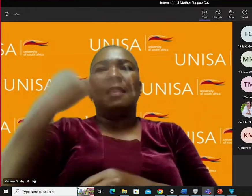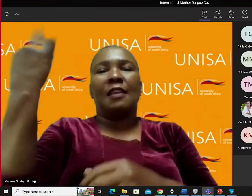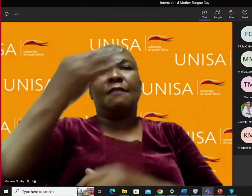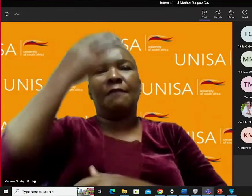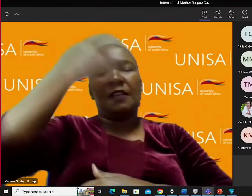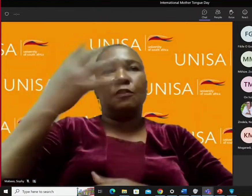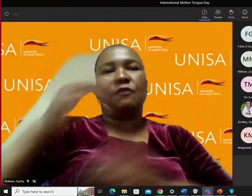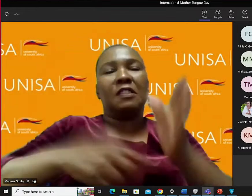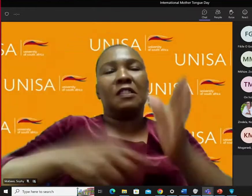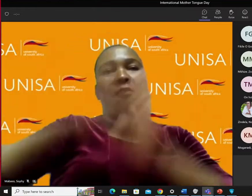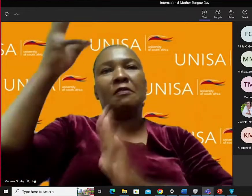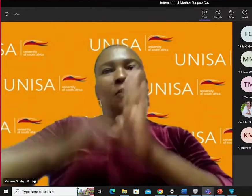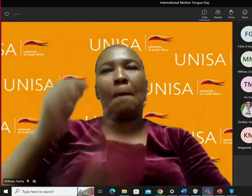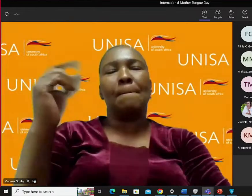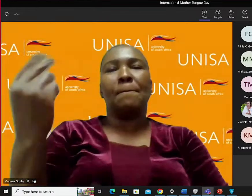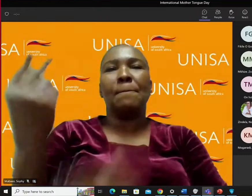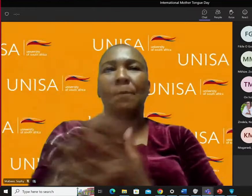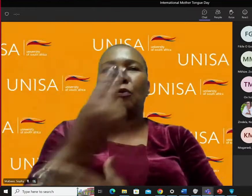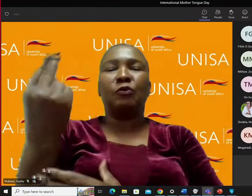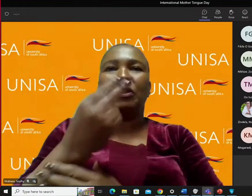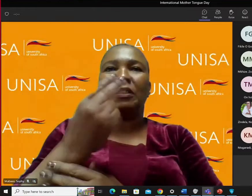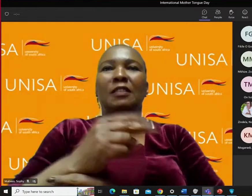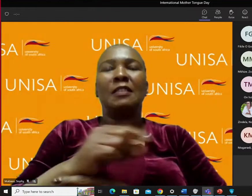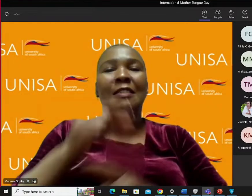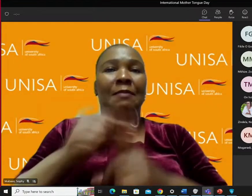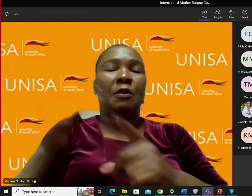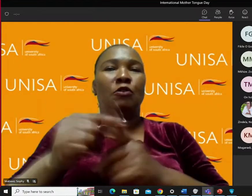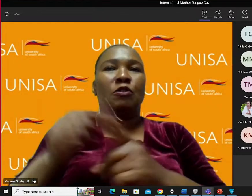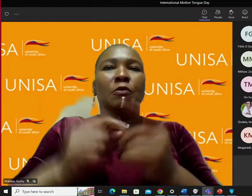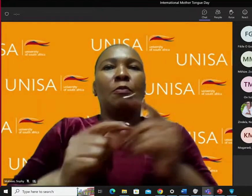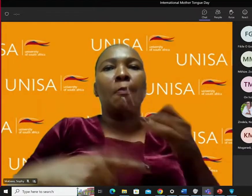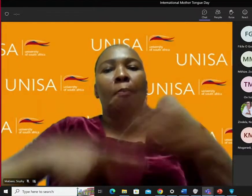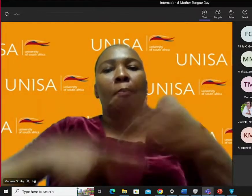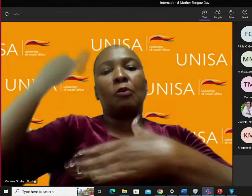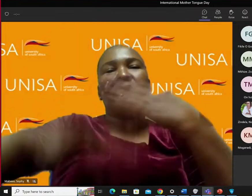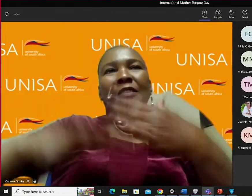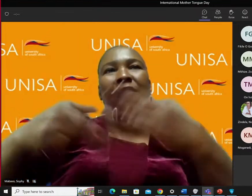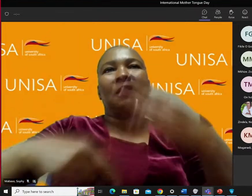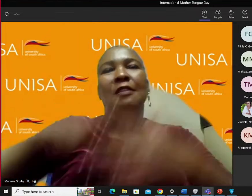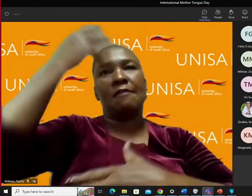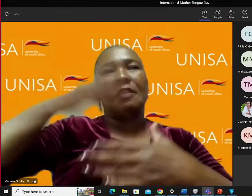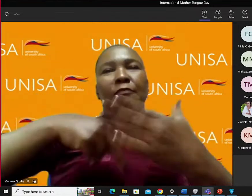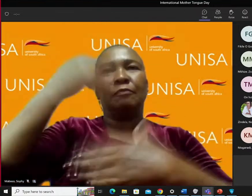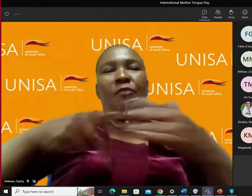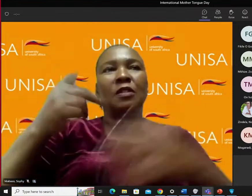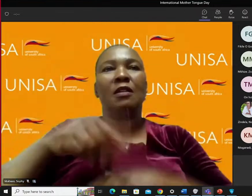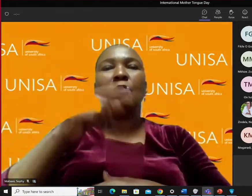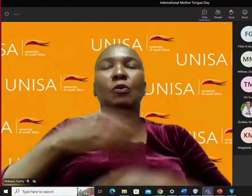the terminology project and in the African WordNet project, and